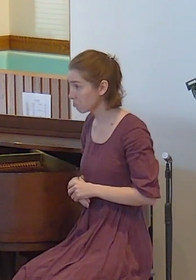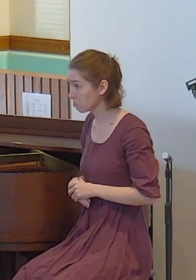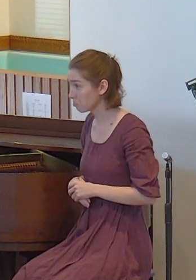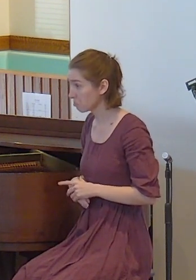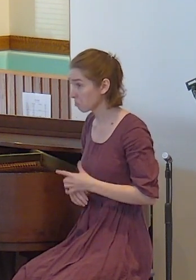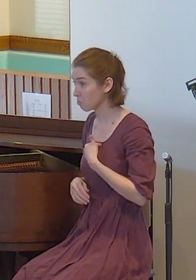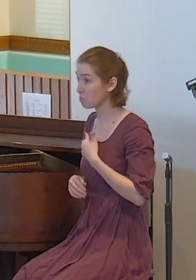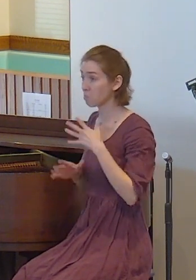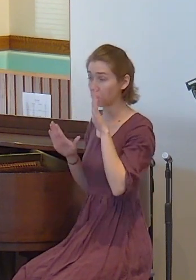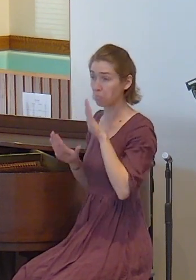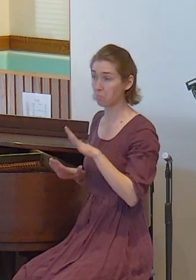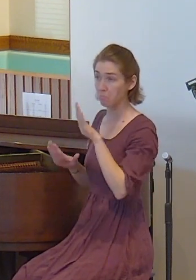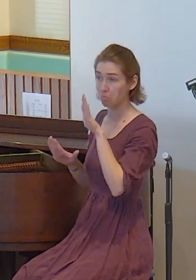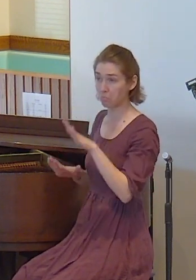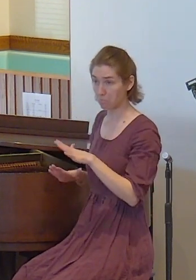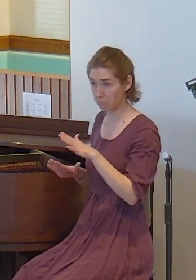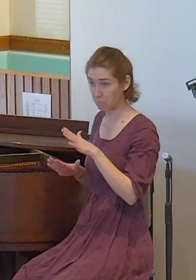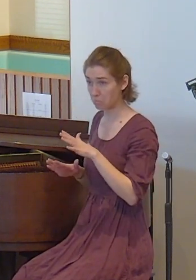Awesome.